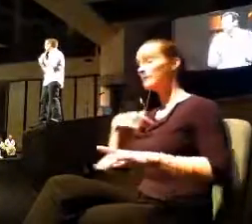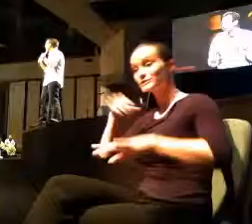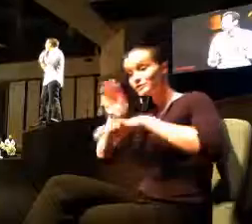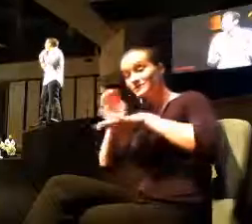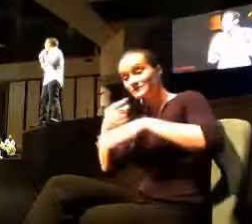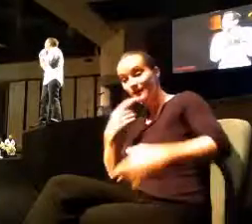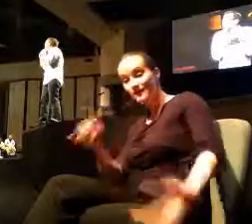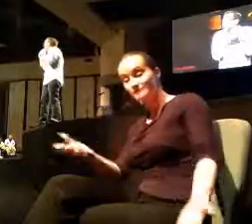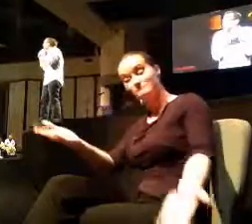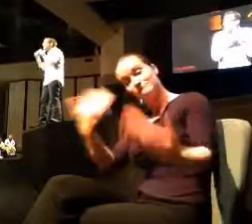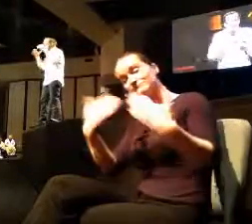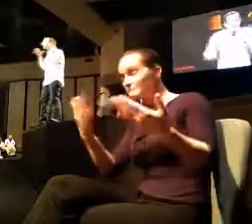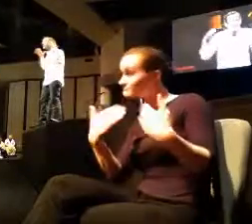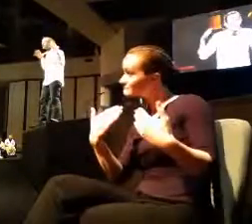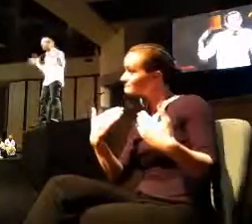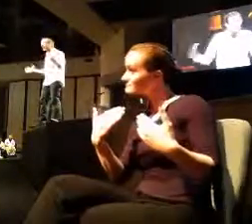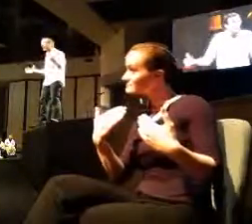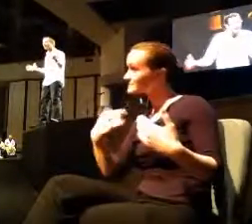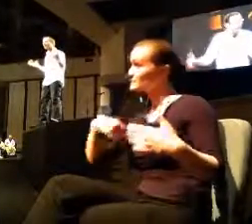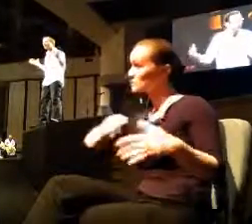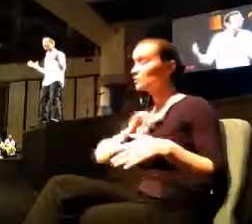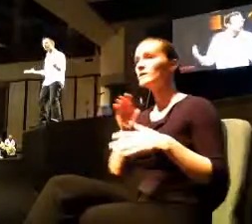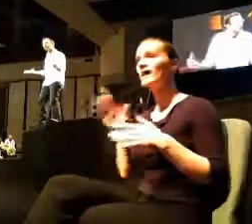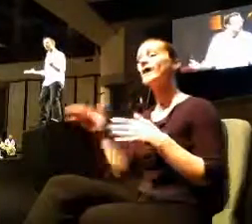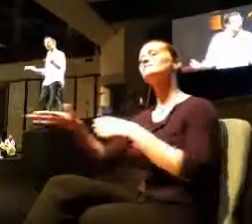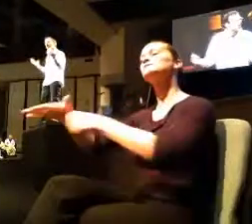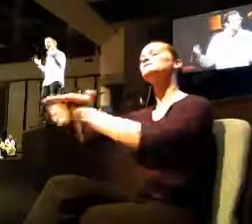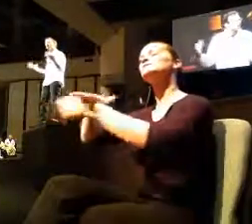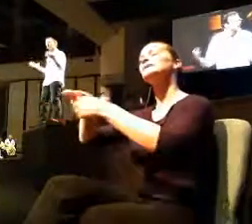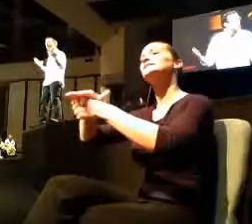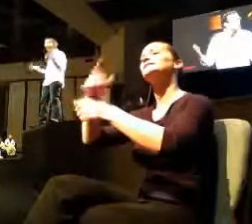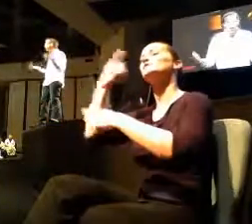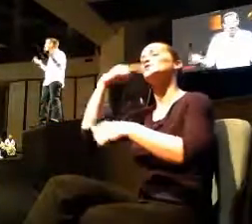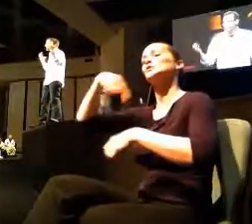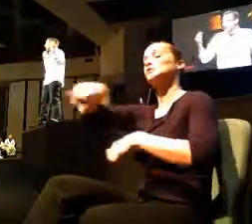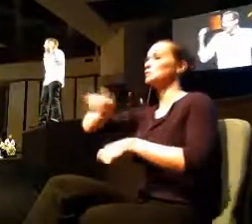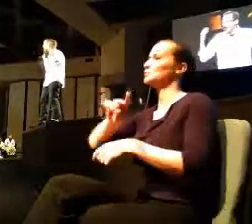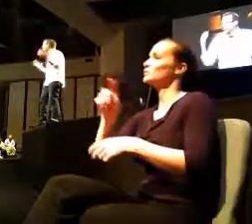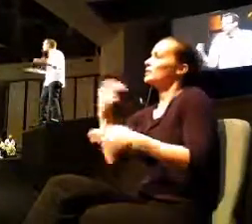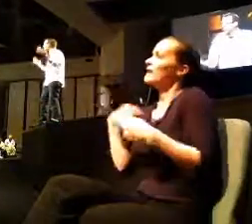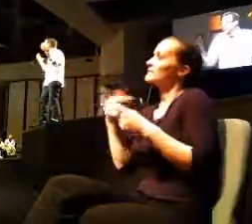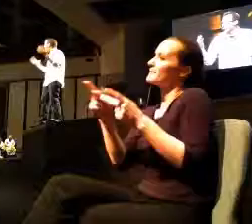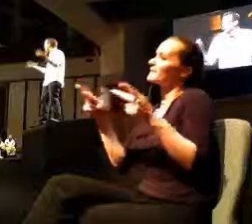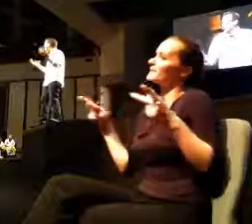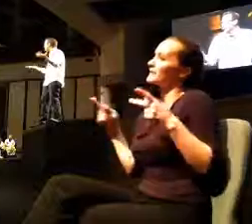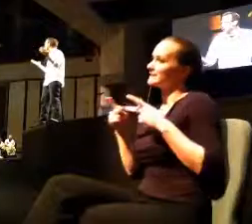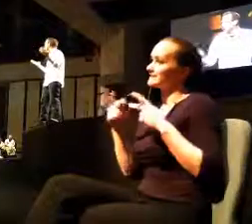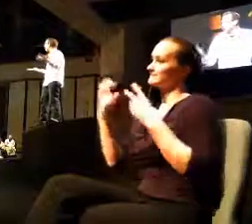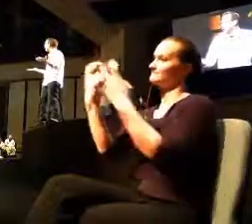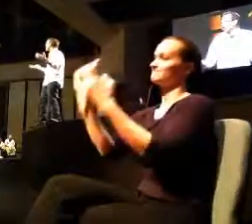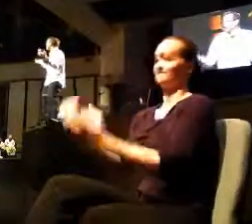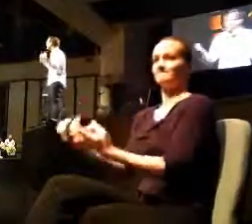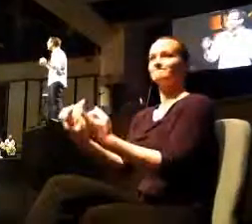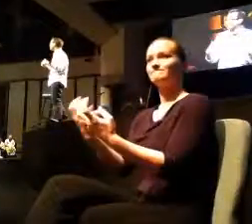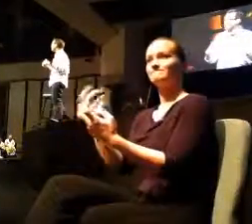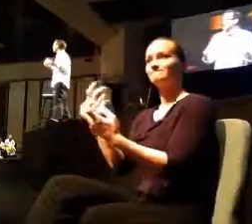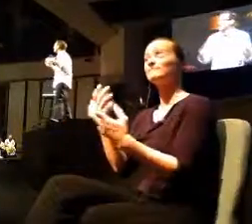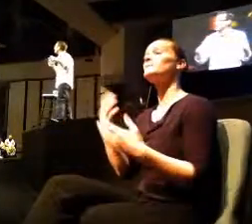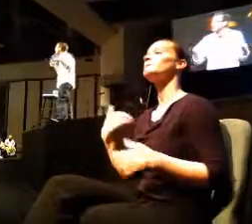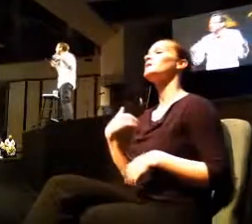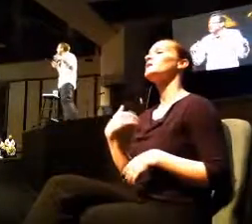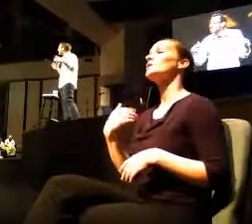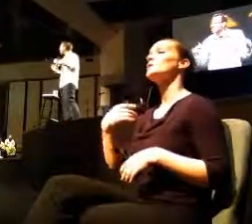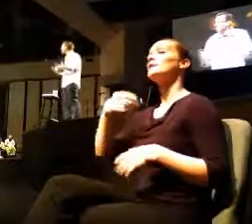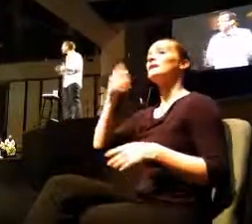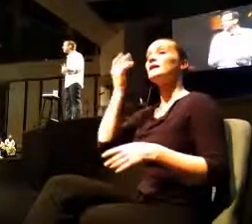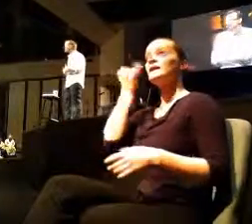isn't. We've made space for you. You come authentic where you are. People that